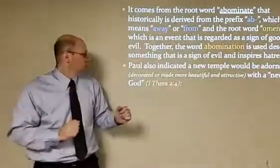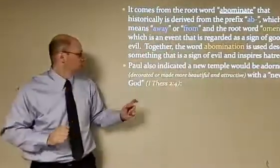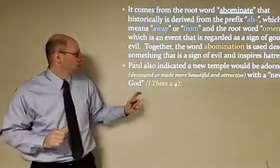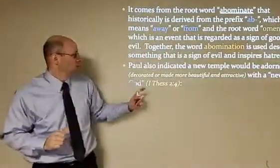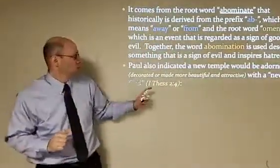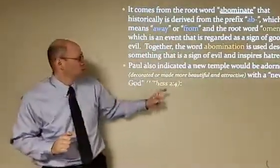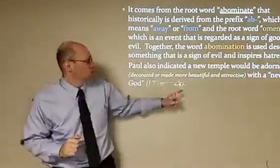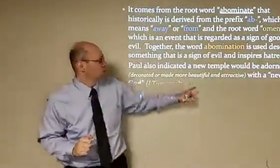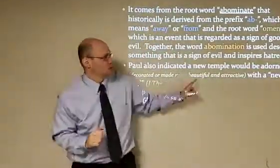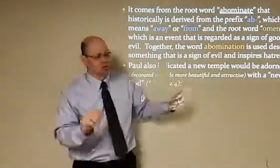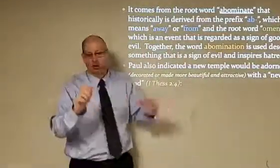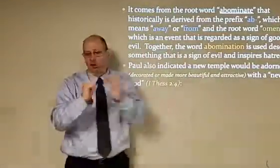worship place.